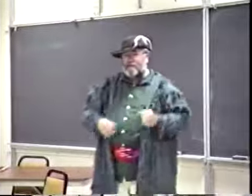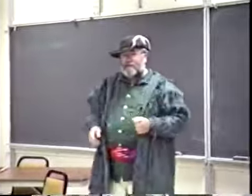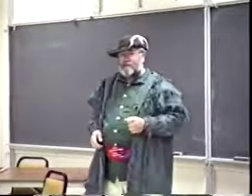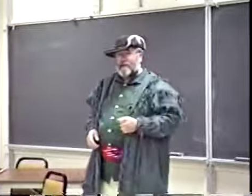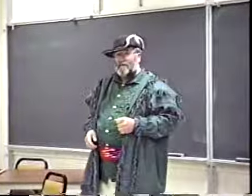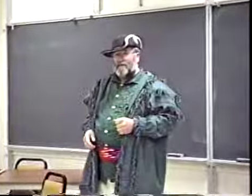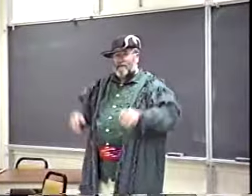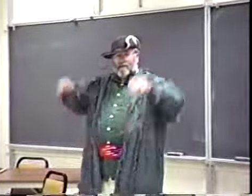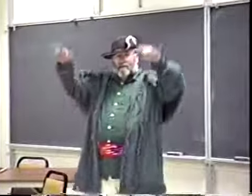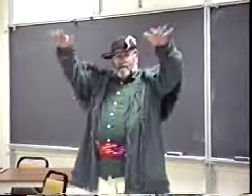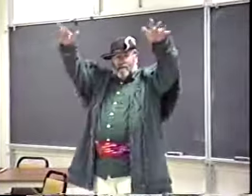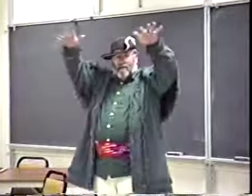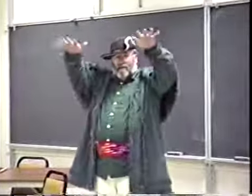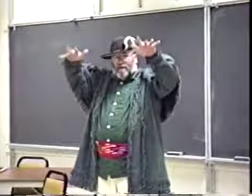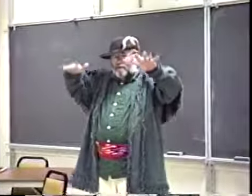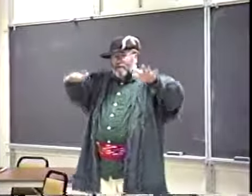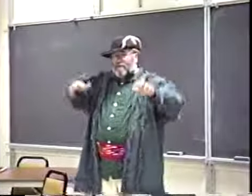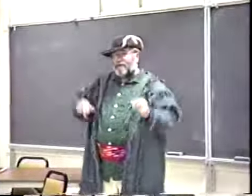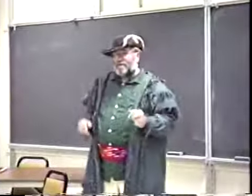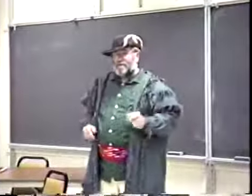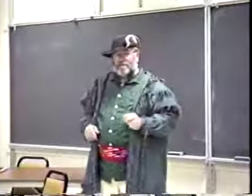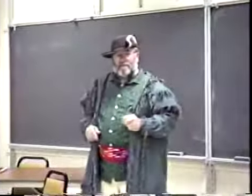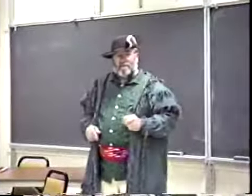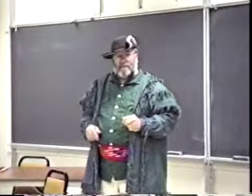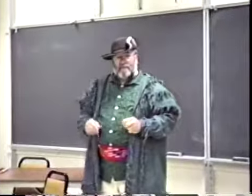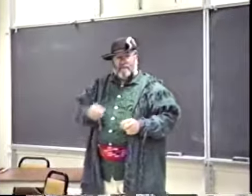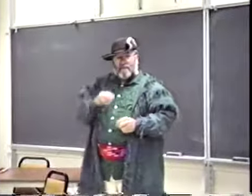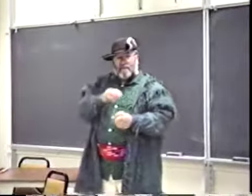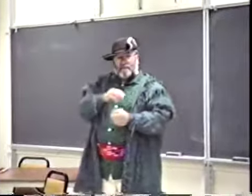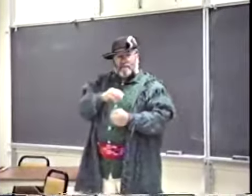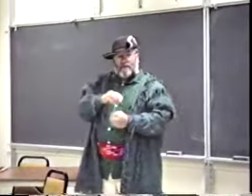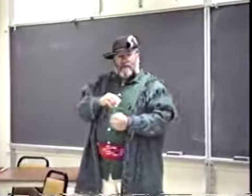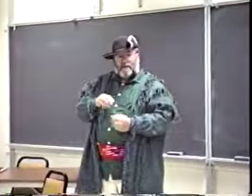He slept there all through the winter. In the spring,